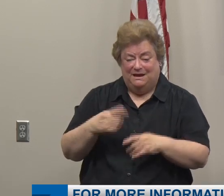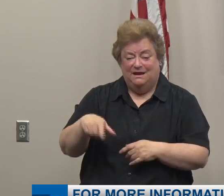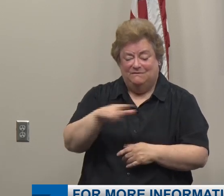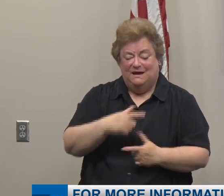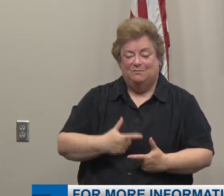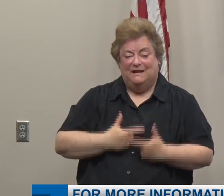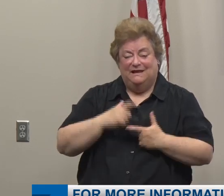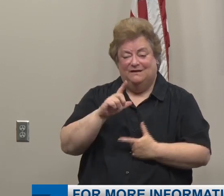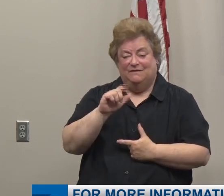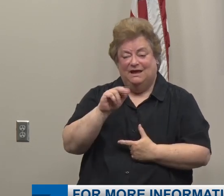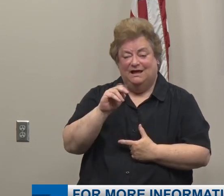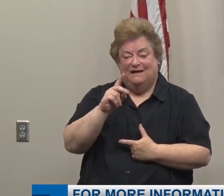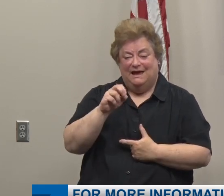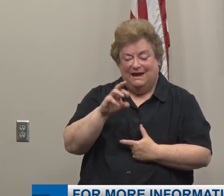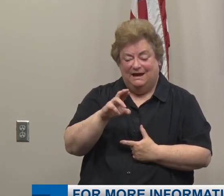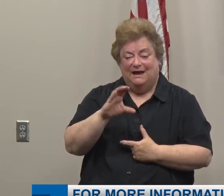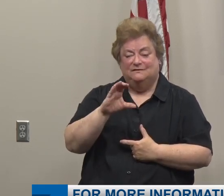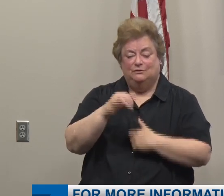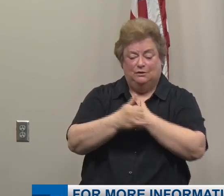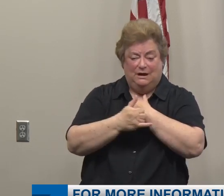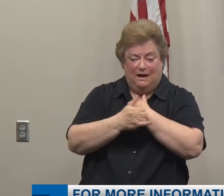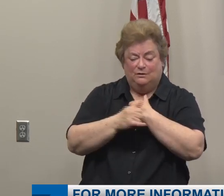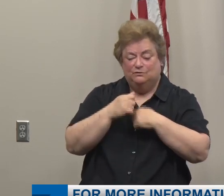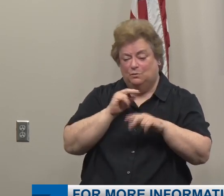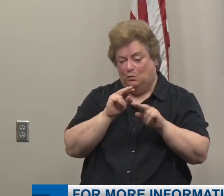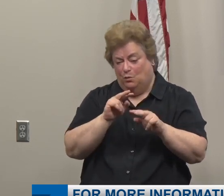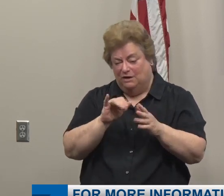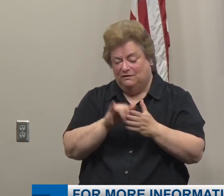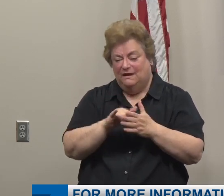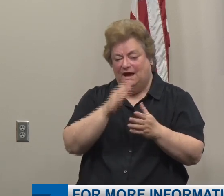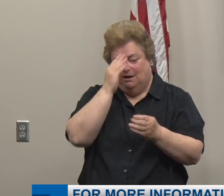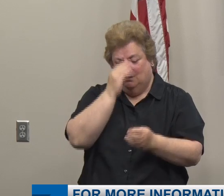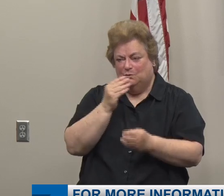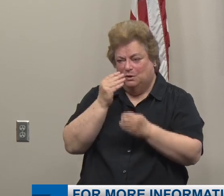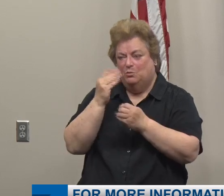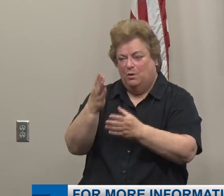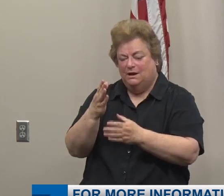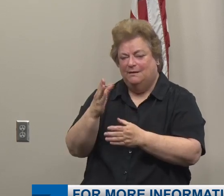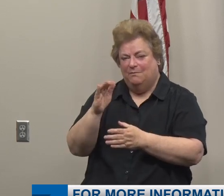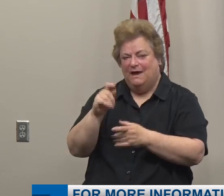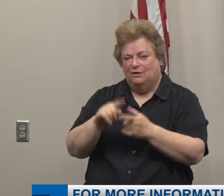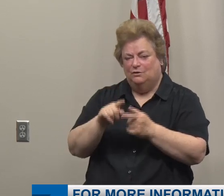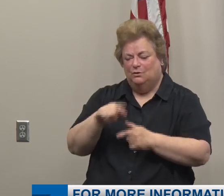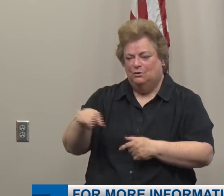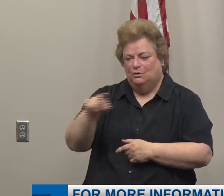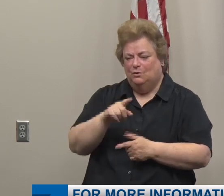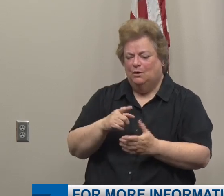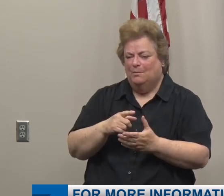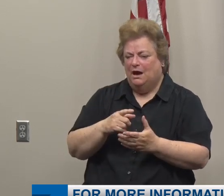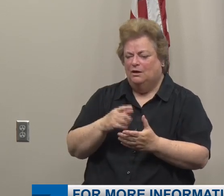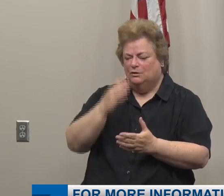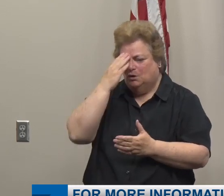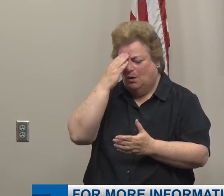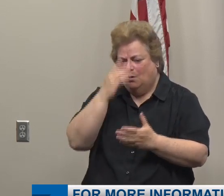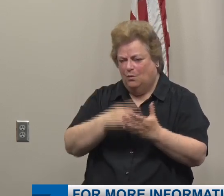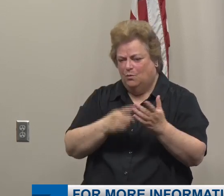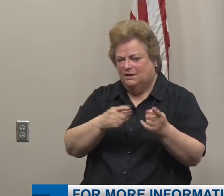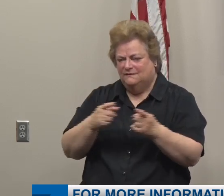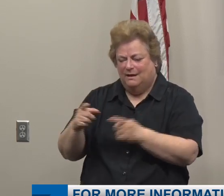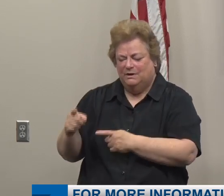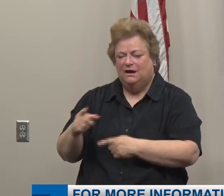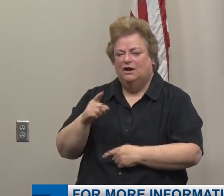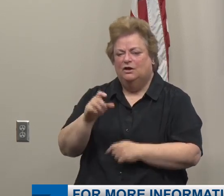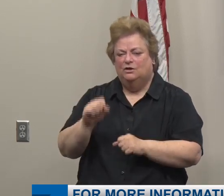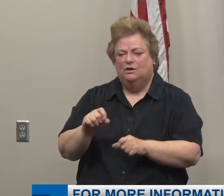County so we'll be watching that in reporting reporting back to you and keeping you aware of what's happening and of course you can always go